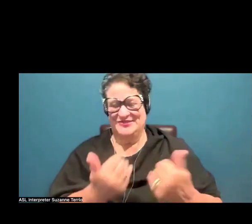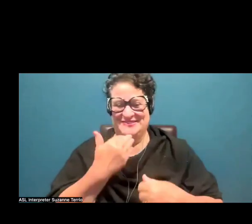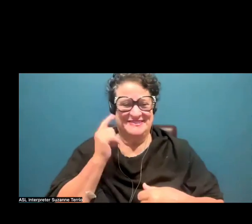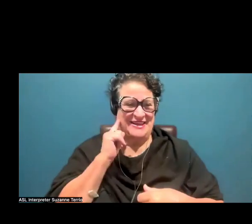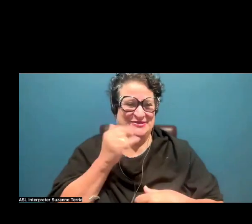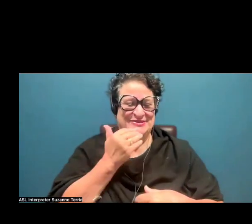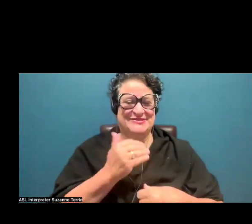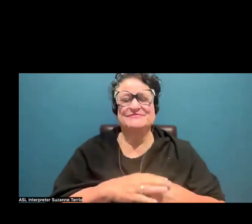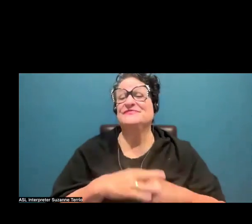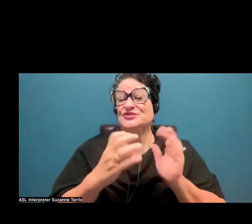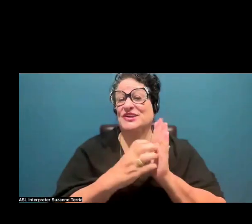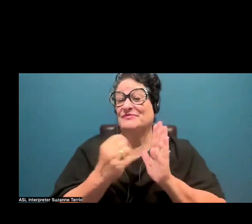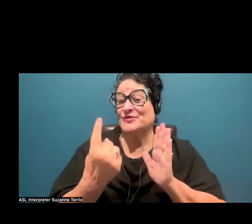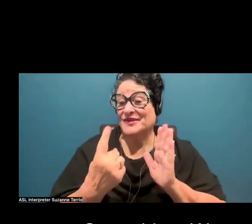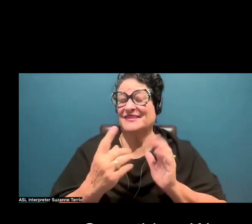Chapter one.